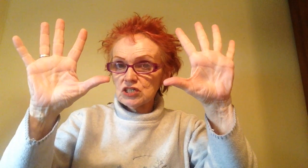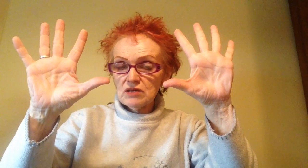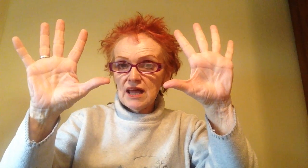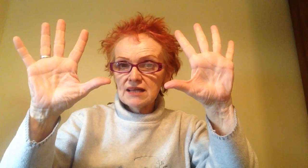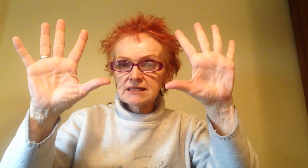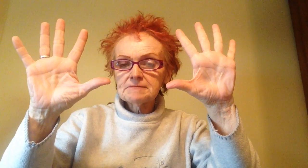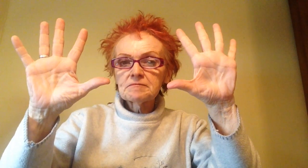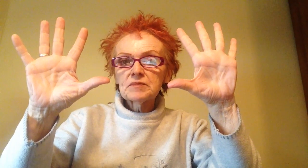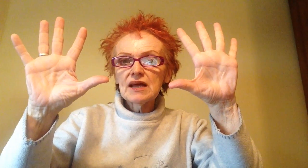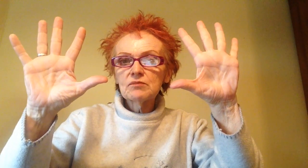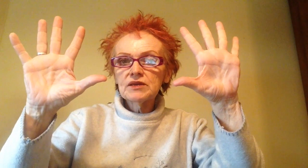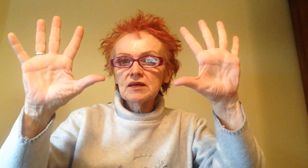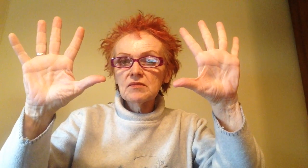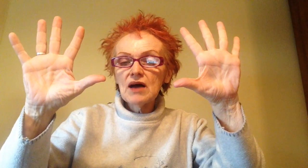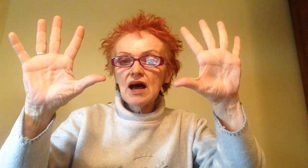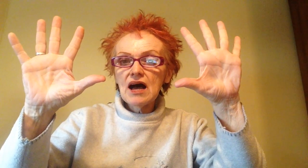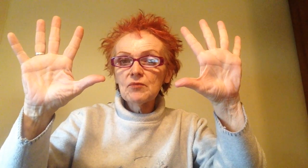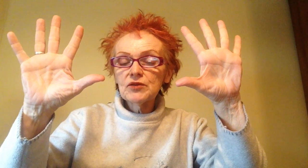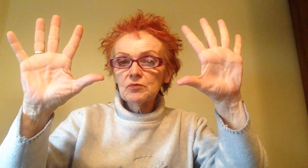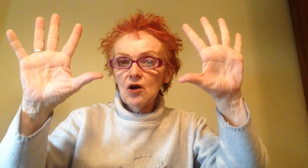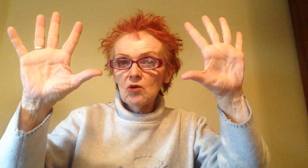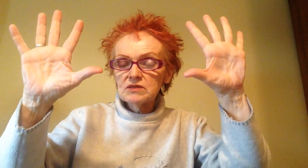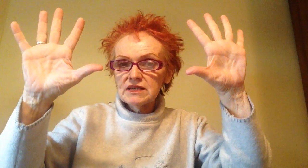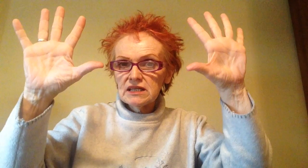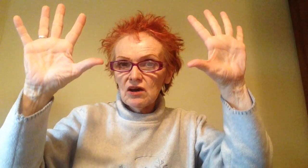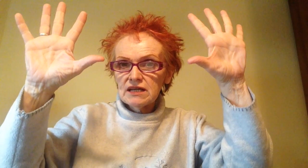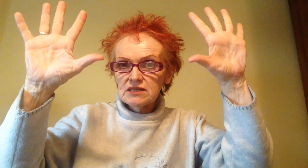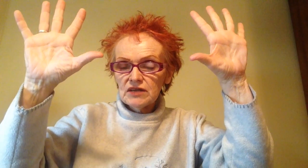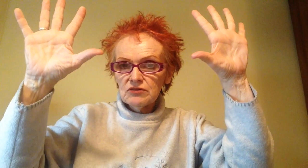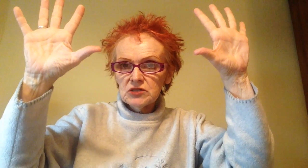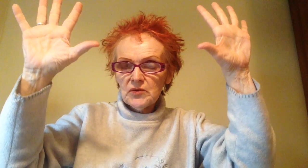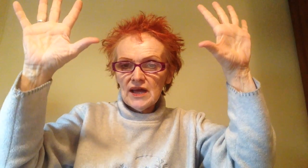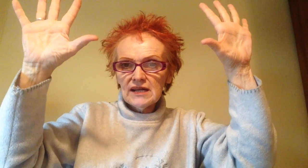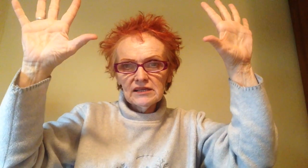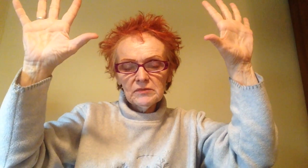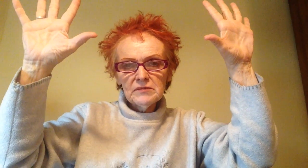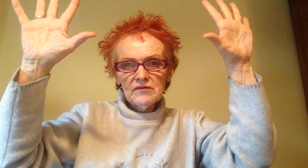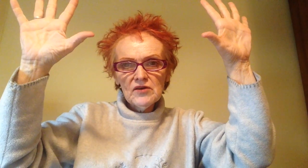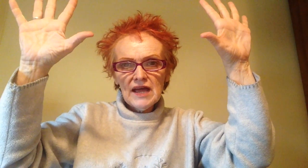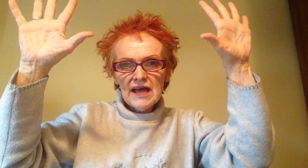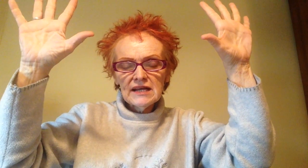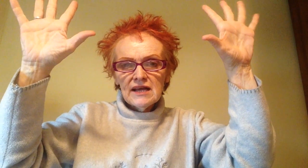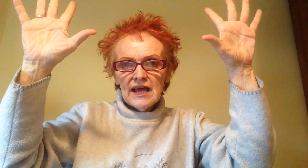two hands and bring them up with your palms facing the audience, fingers spread a little bit above your head, and